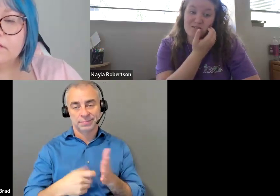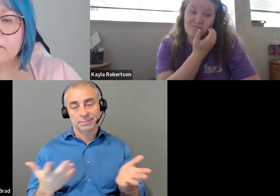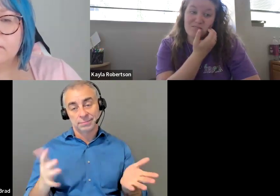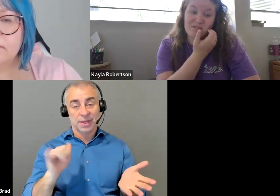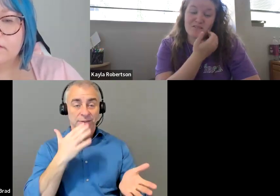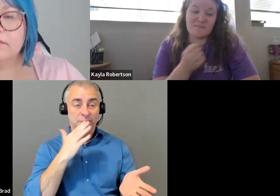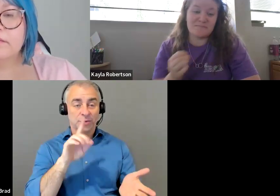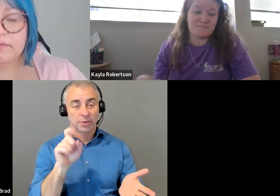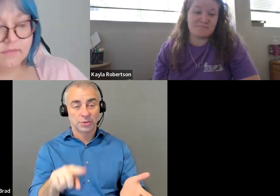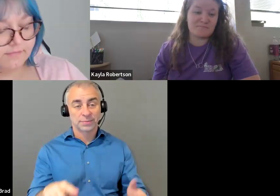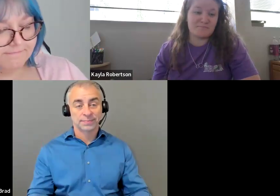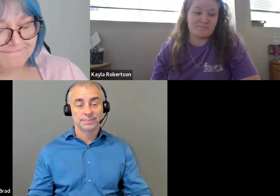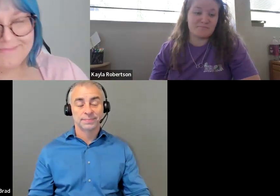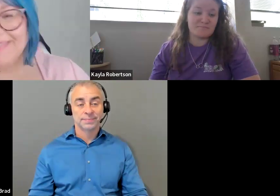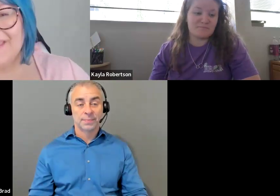good question.